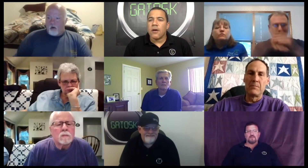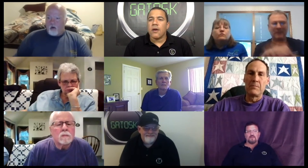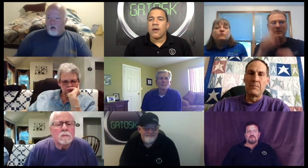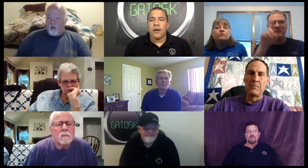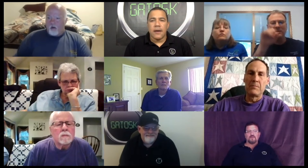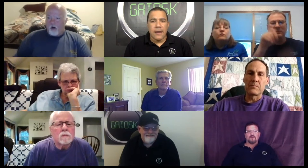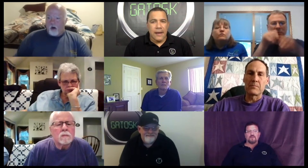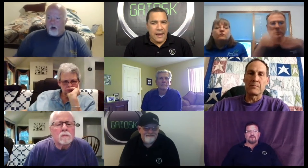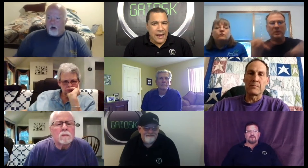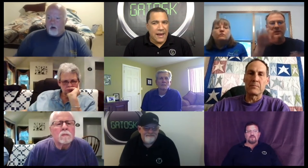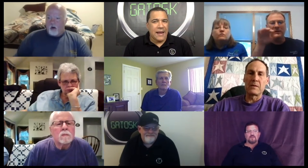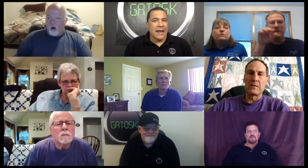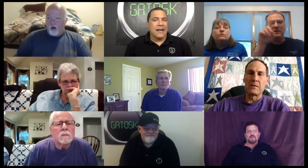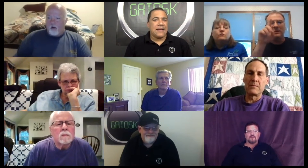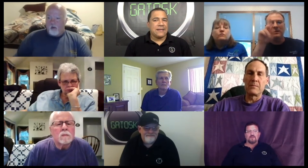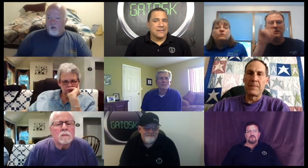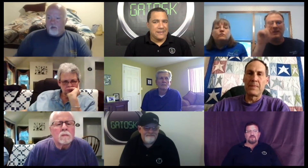How to join, how to be a distributor.